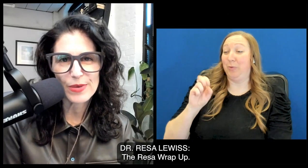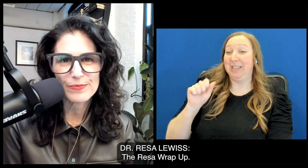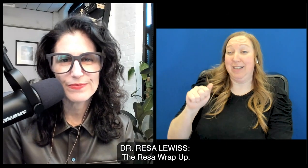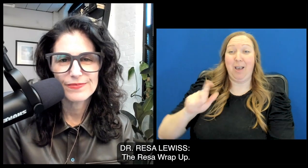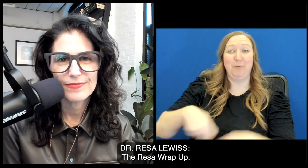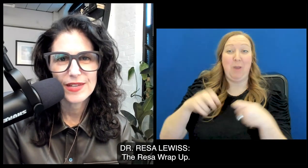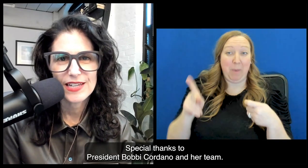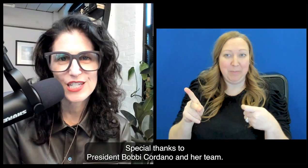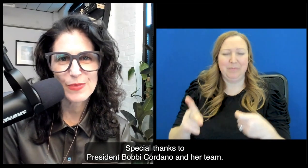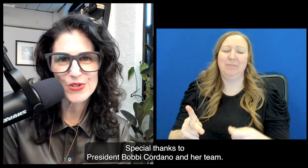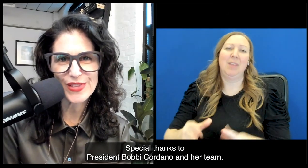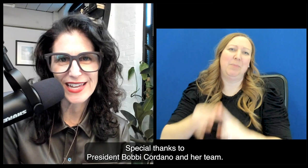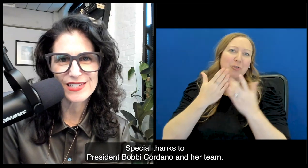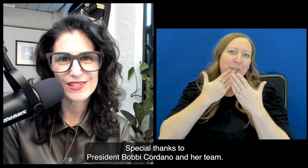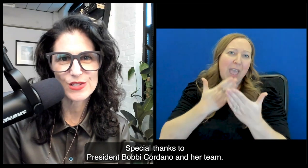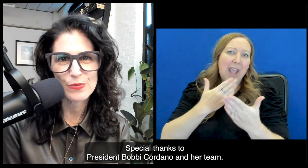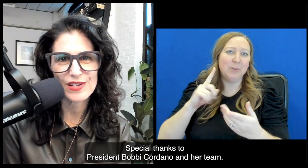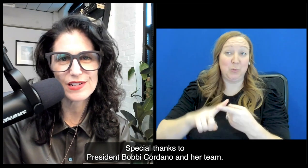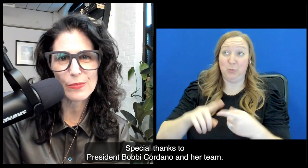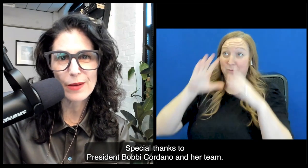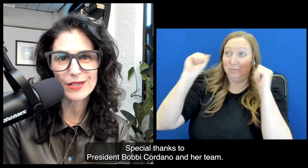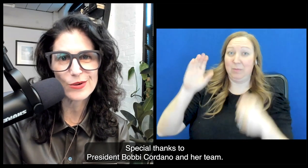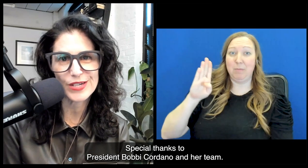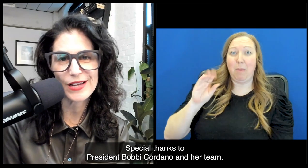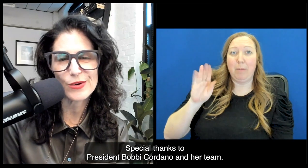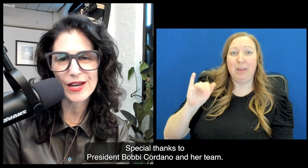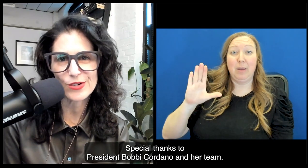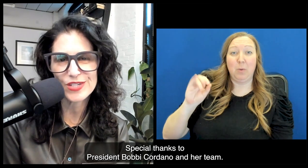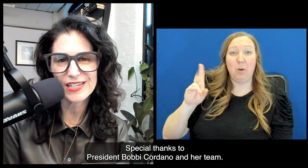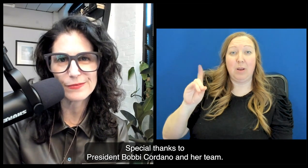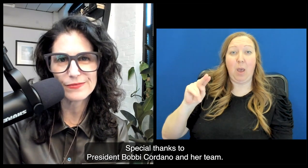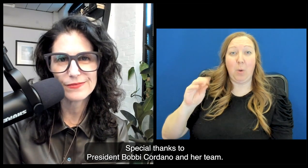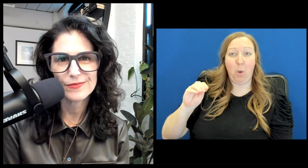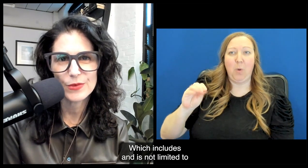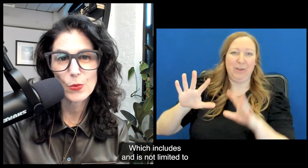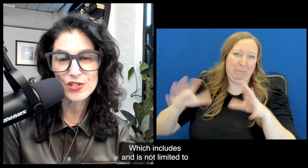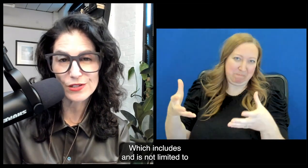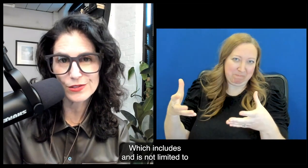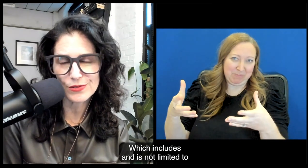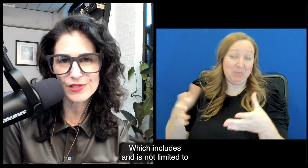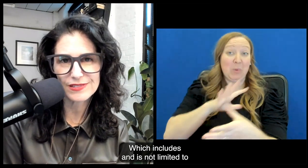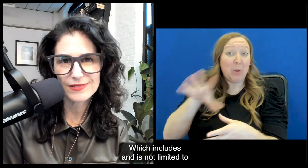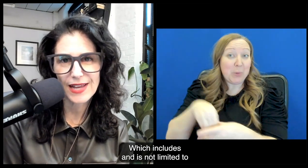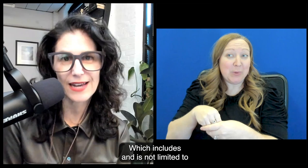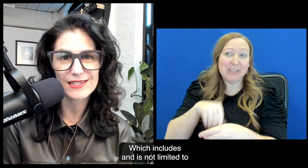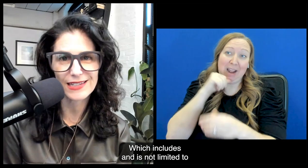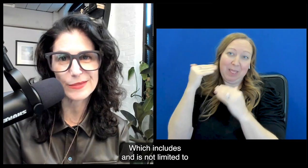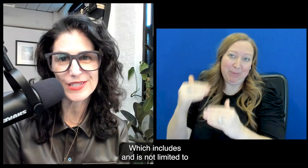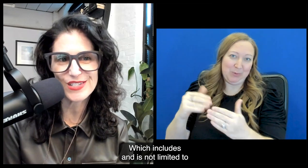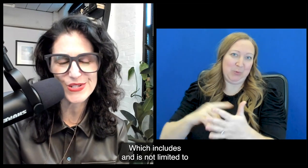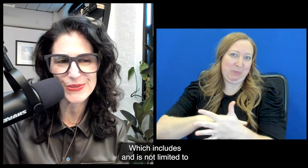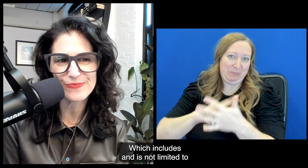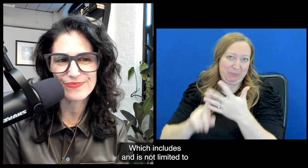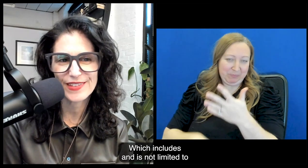Risa wrap-up. Special thanks to President Bobby Cordano and her team, which includes and is